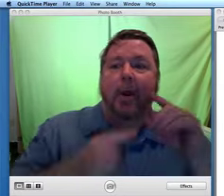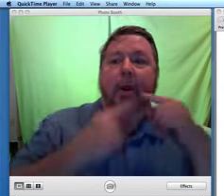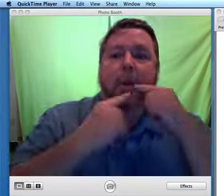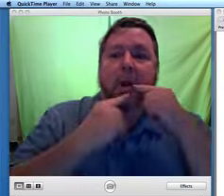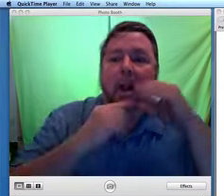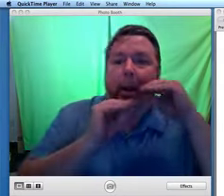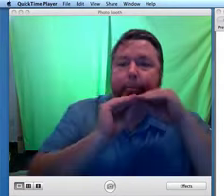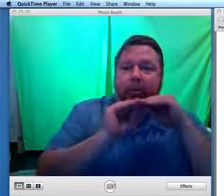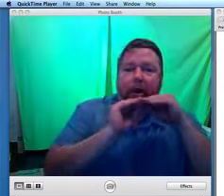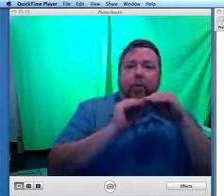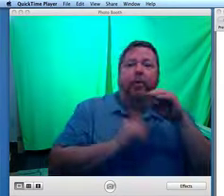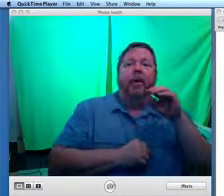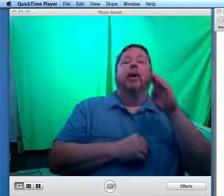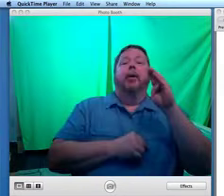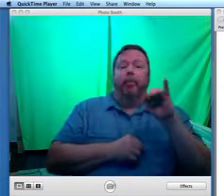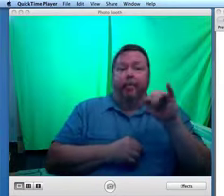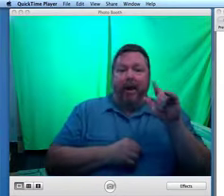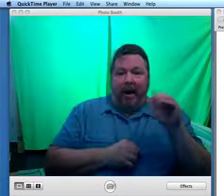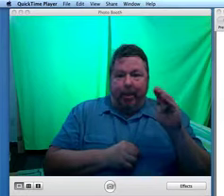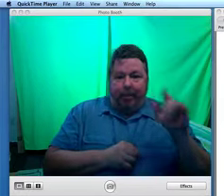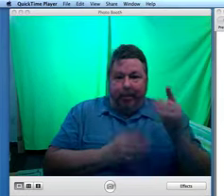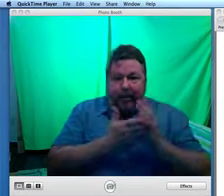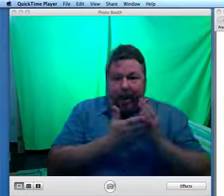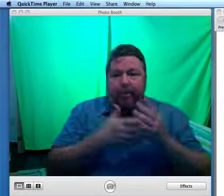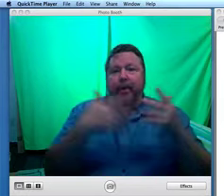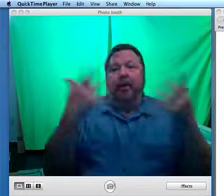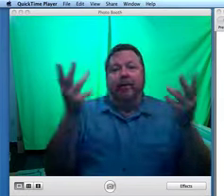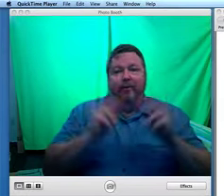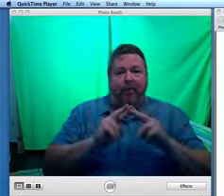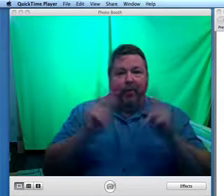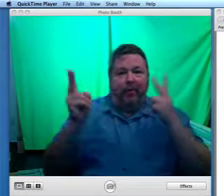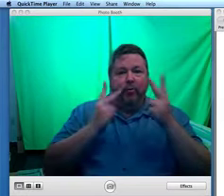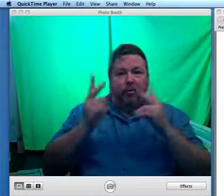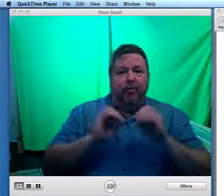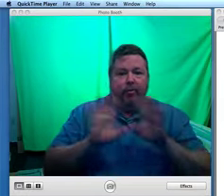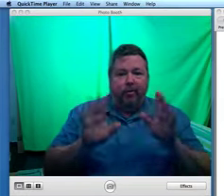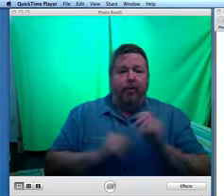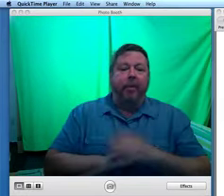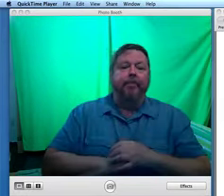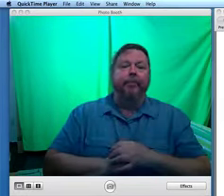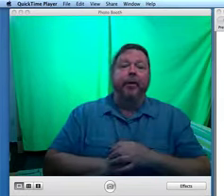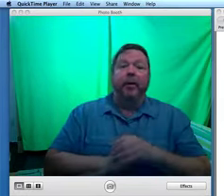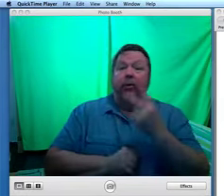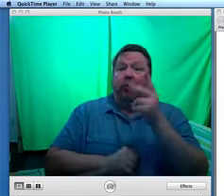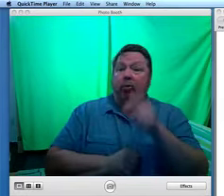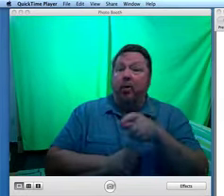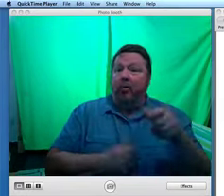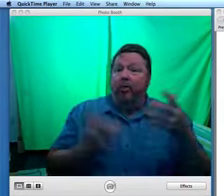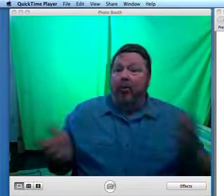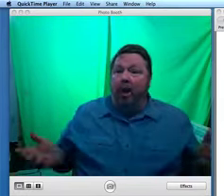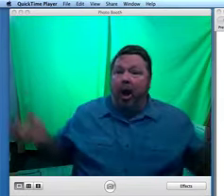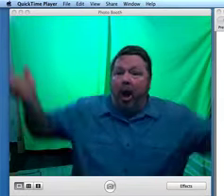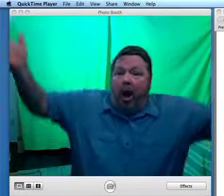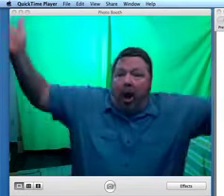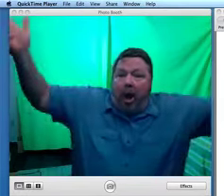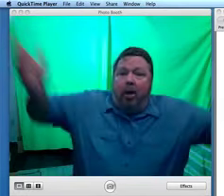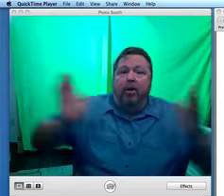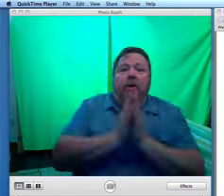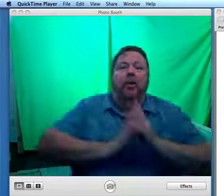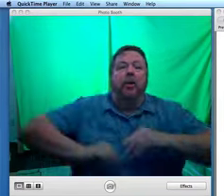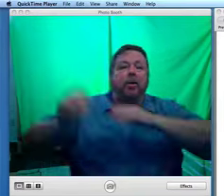Right? Lips together. Bilabial stop. Very visual. Okay. 2 columns done already.